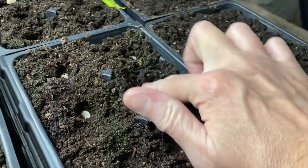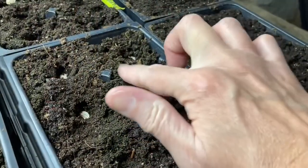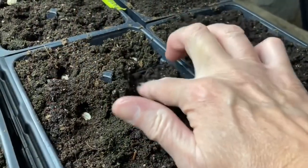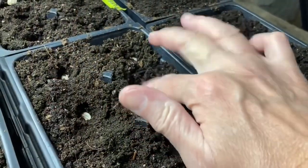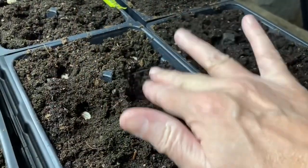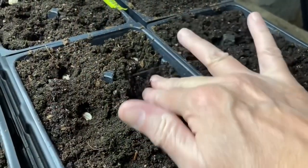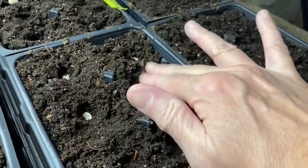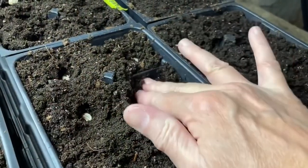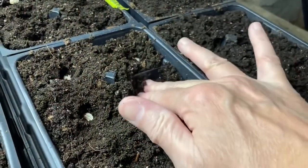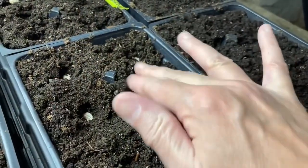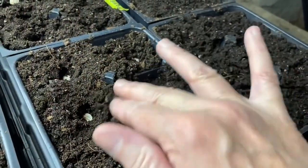locations.